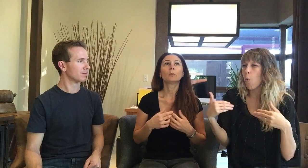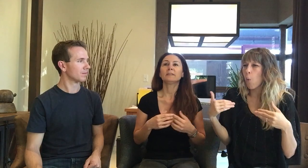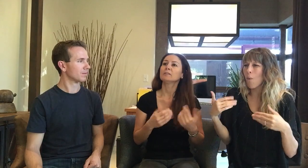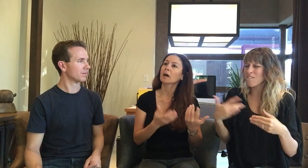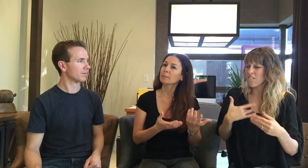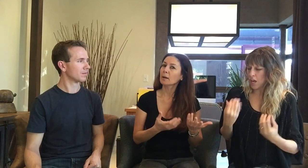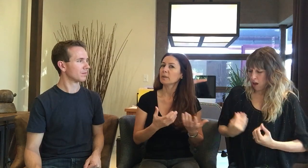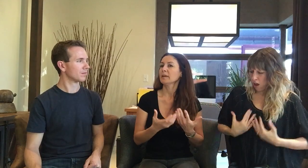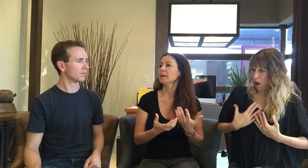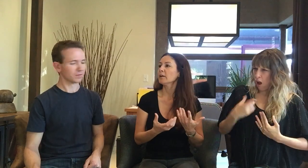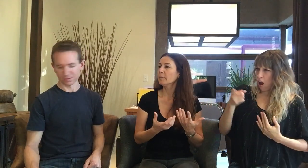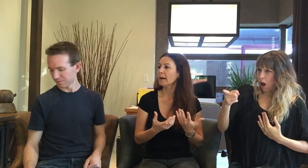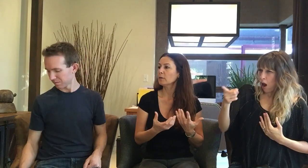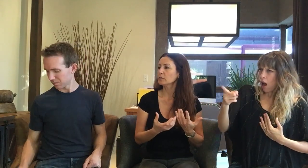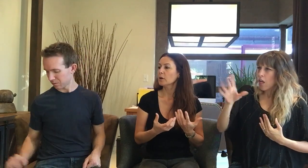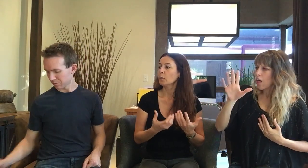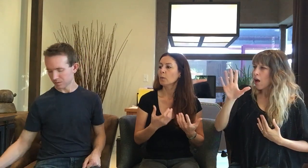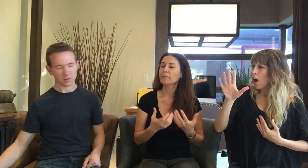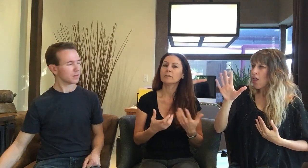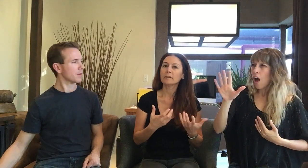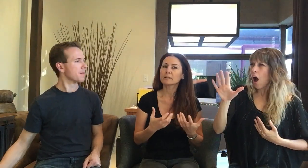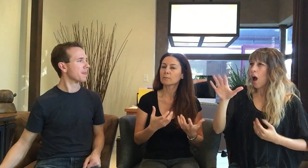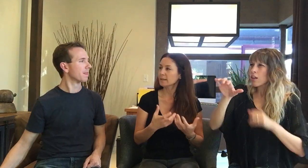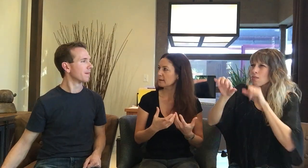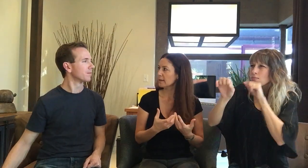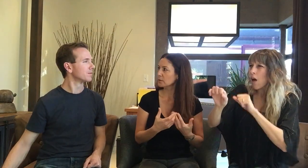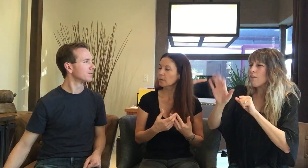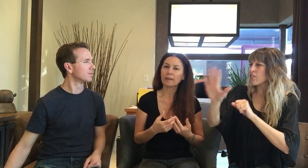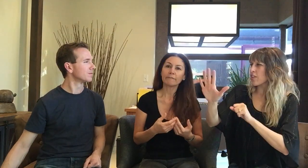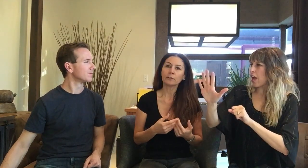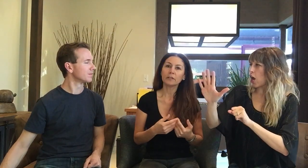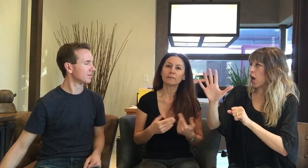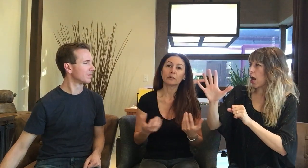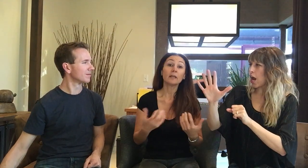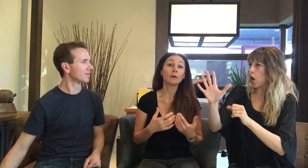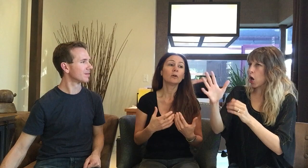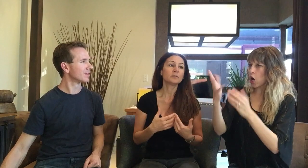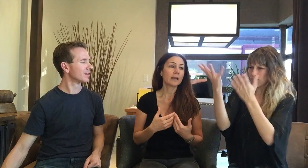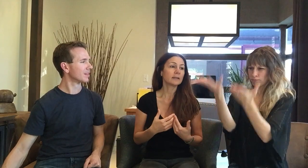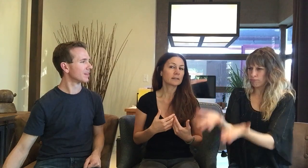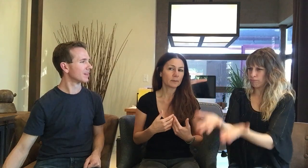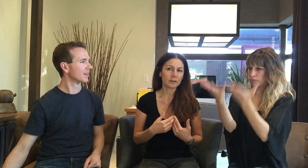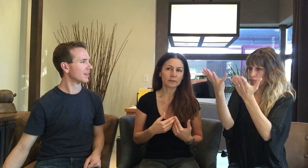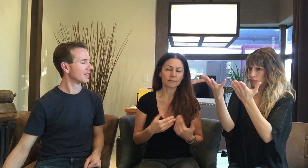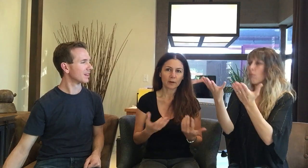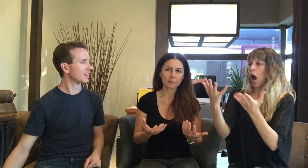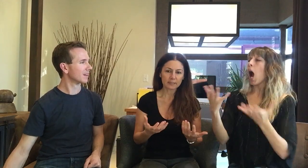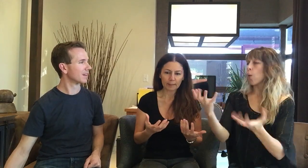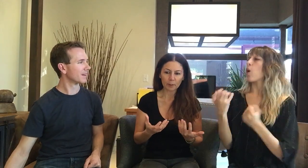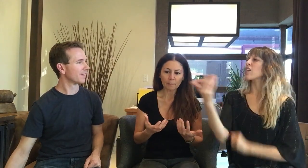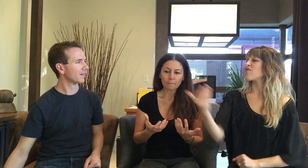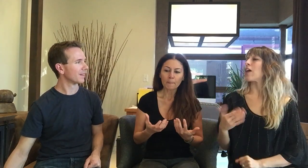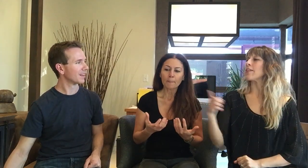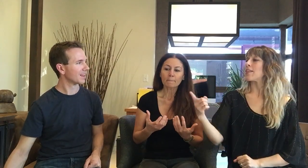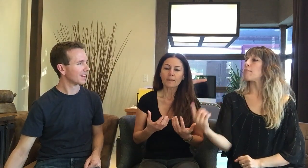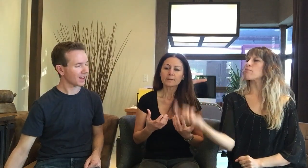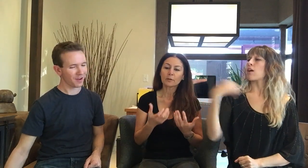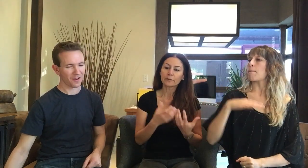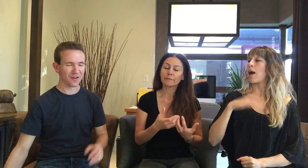what they talk about, what they care about, whether this resonates with that foodie for an in-home dining experience, farm to table. So for the